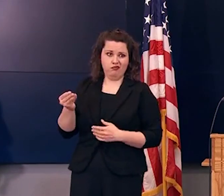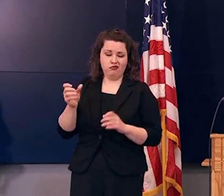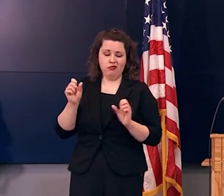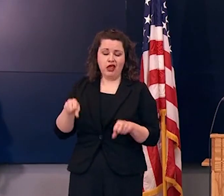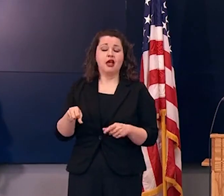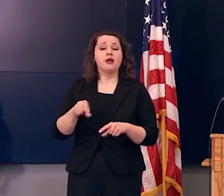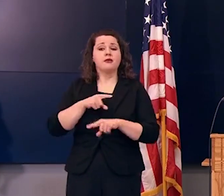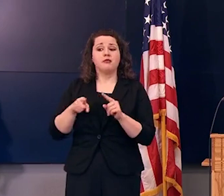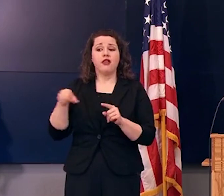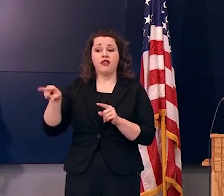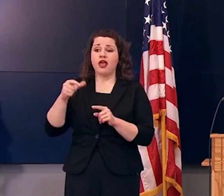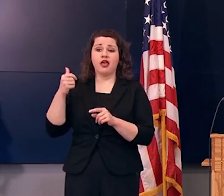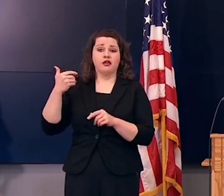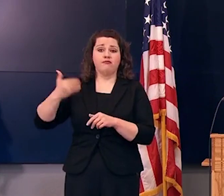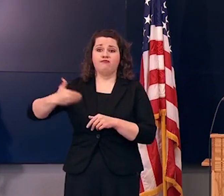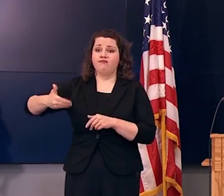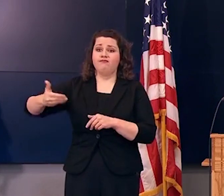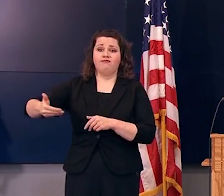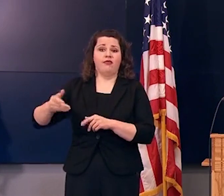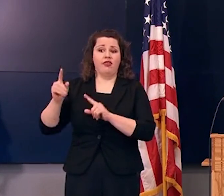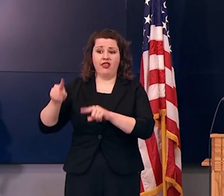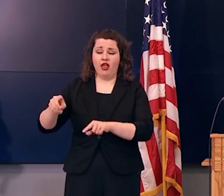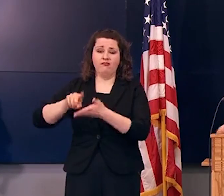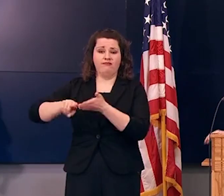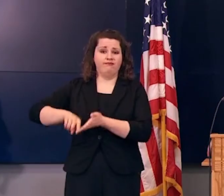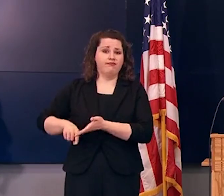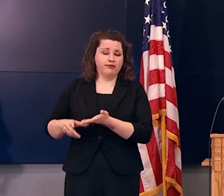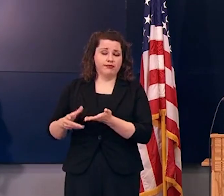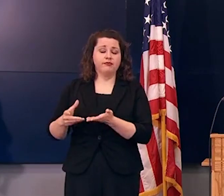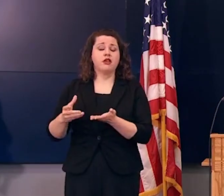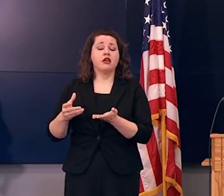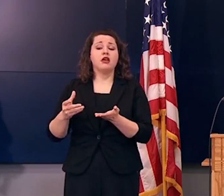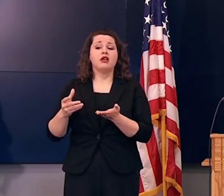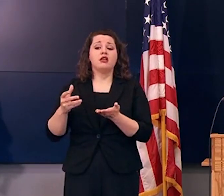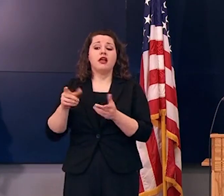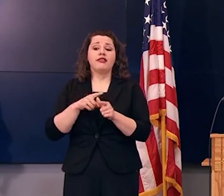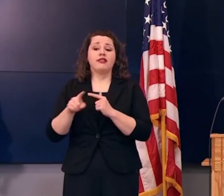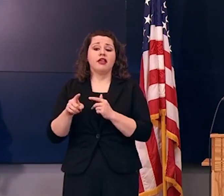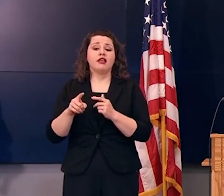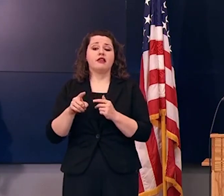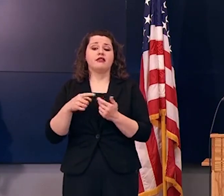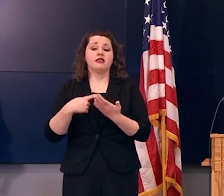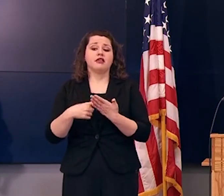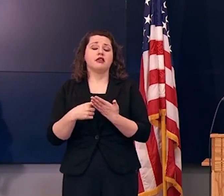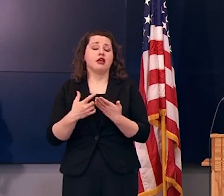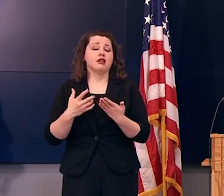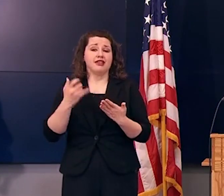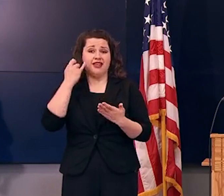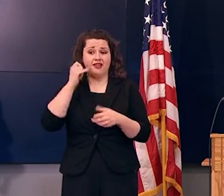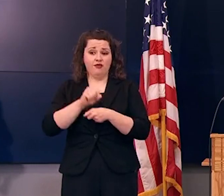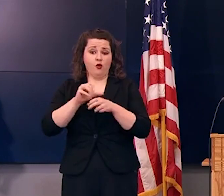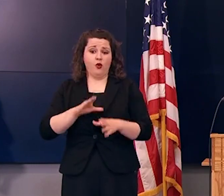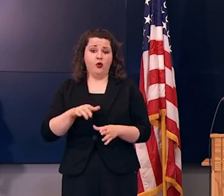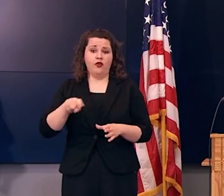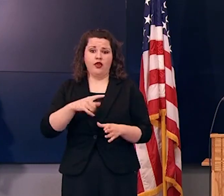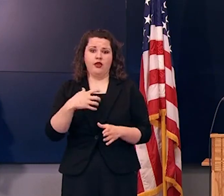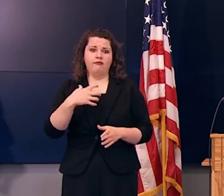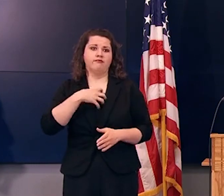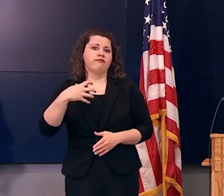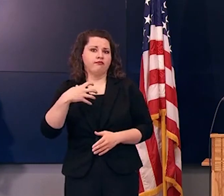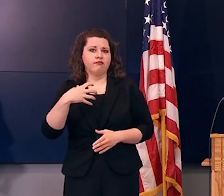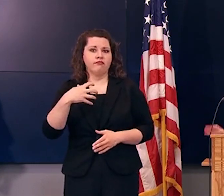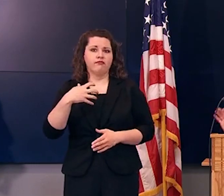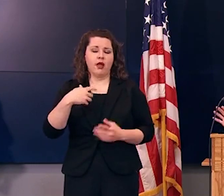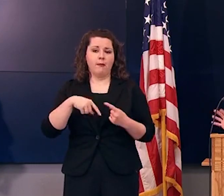they are routinely there and inspecting often. And so then we talked about if a worker had a complaint